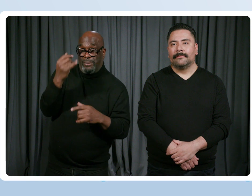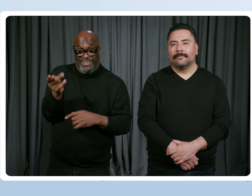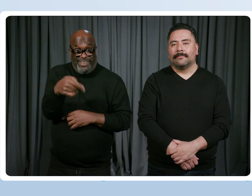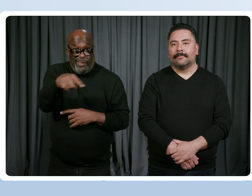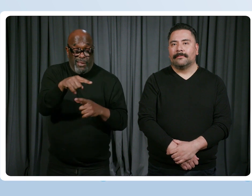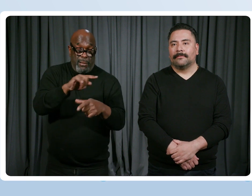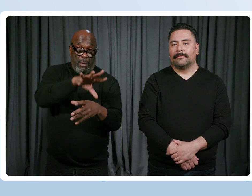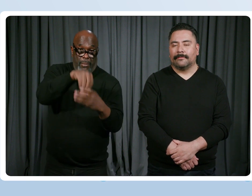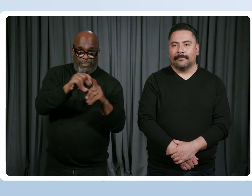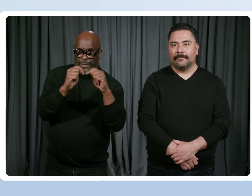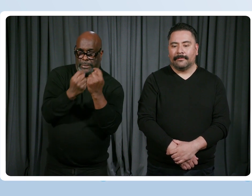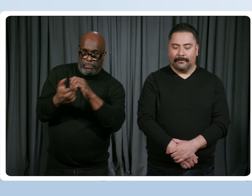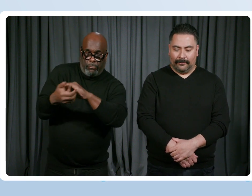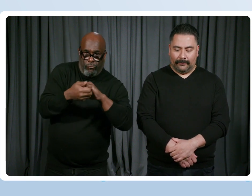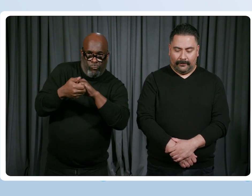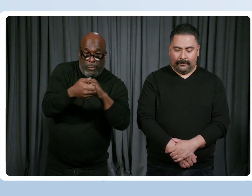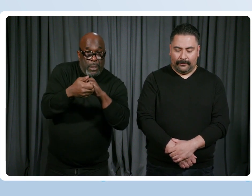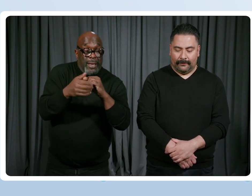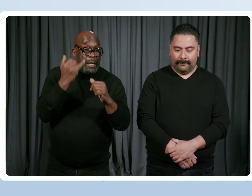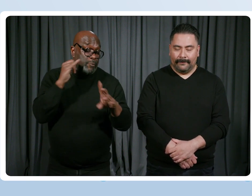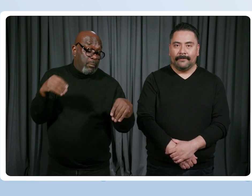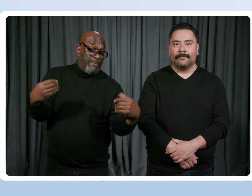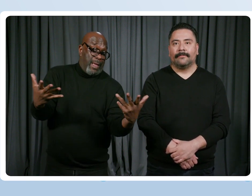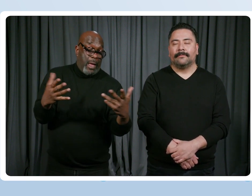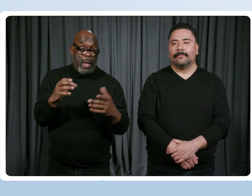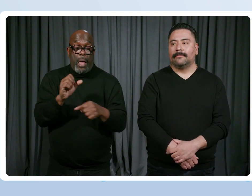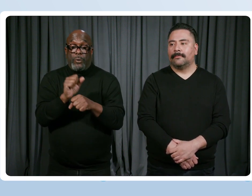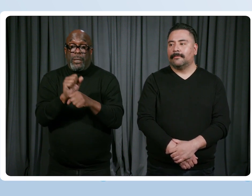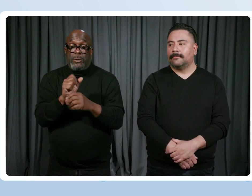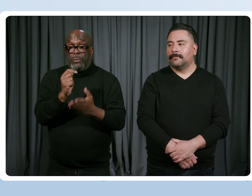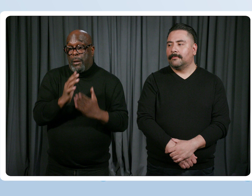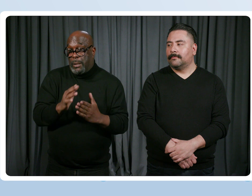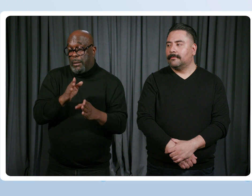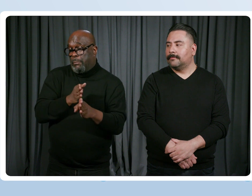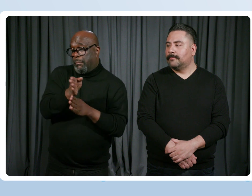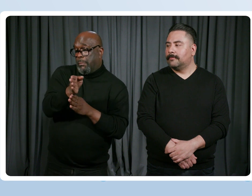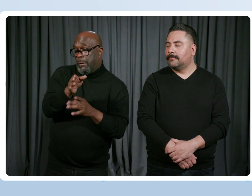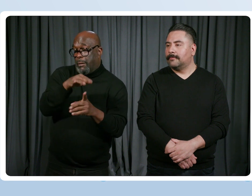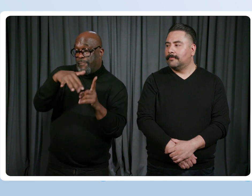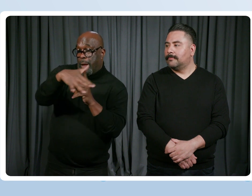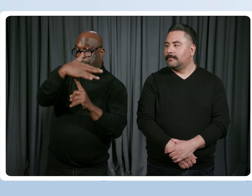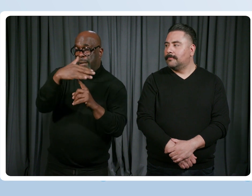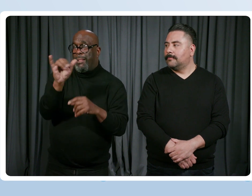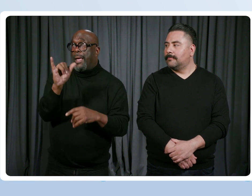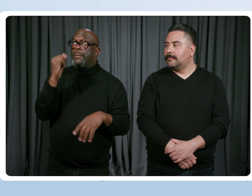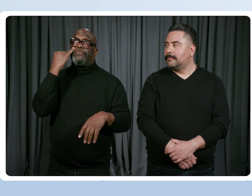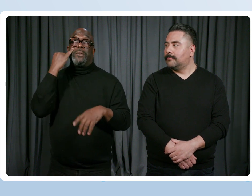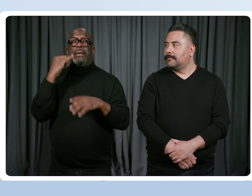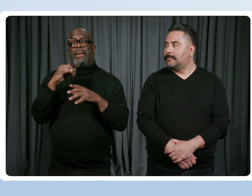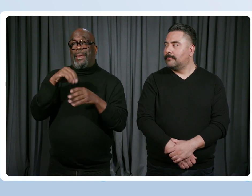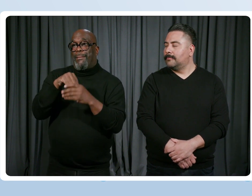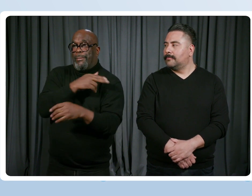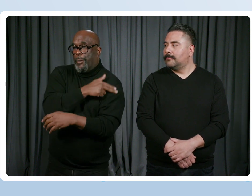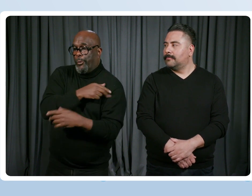of a team, especially if you're providing occupational therapy in that environment, like let's say in a